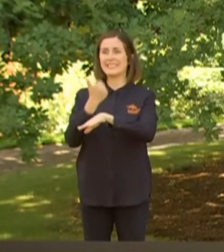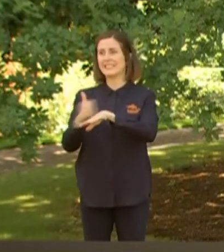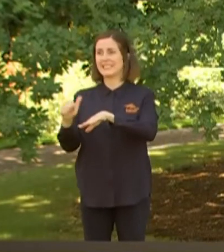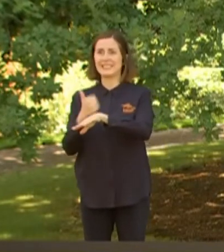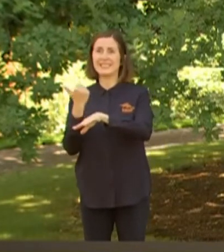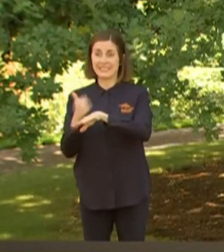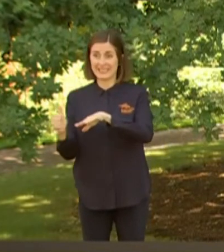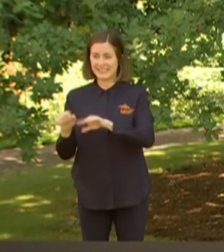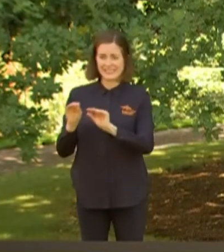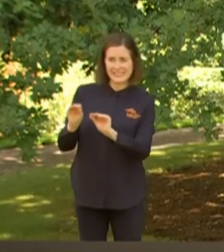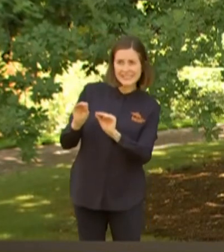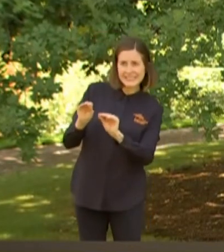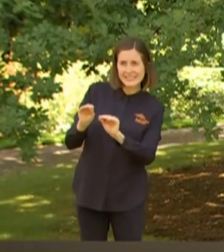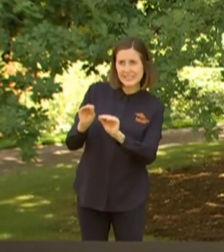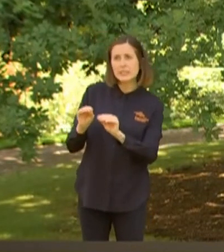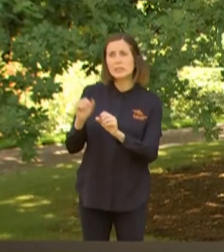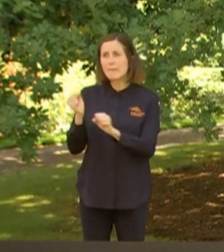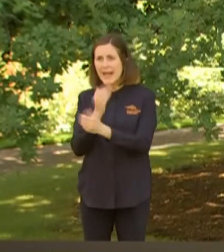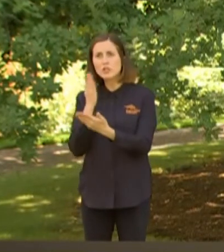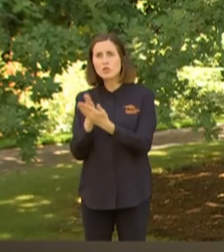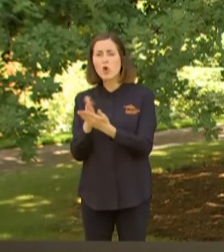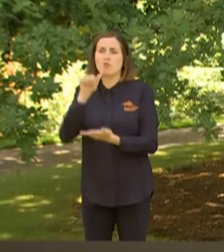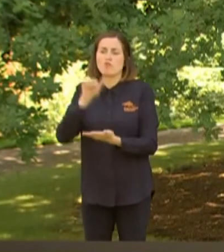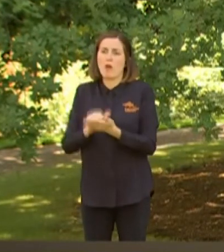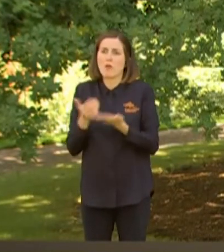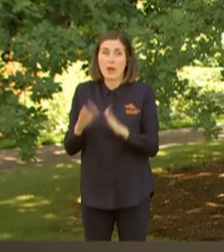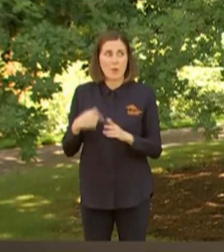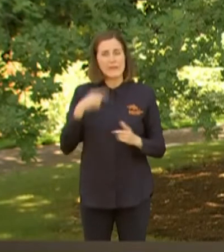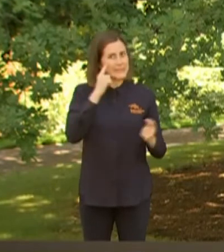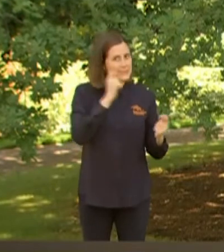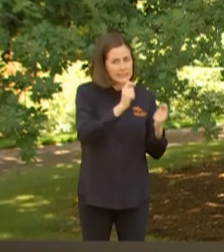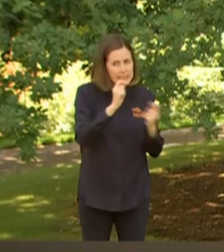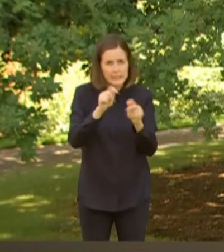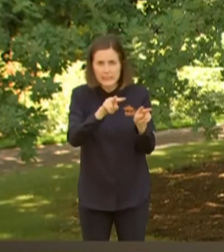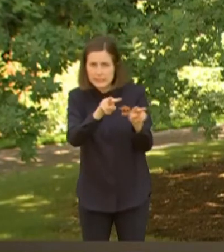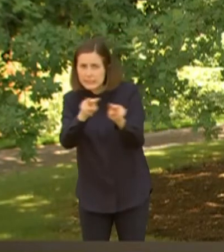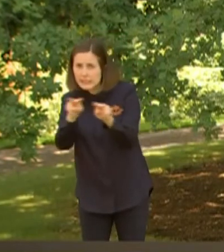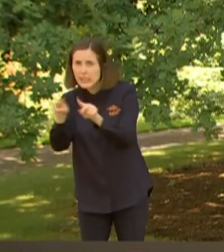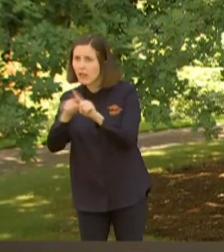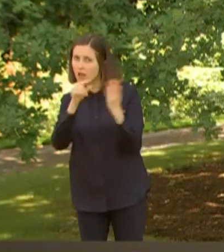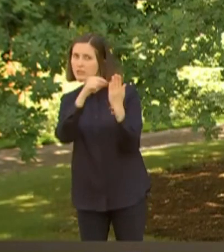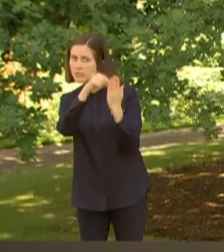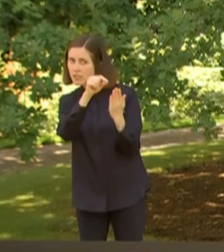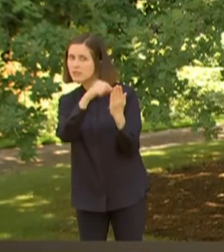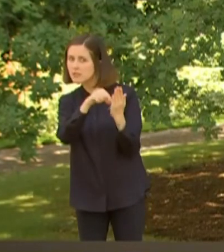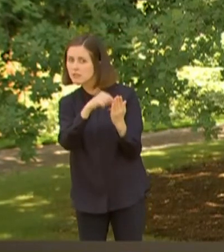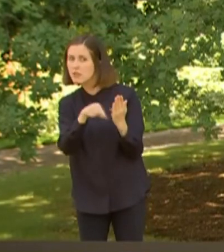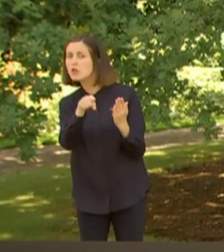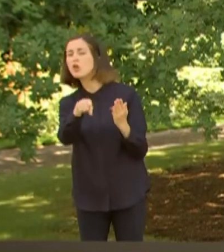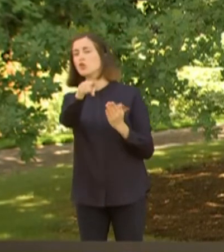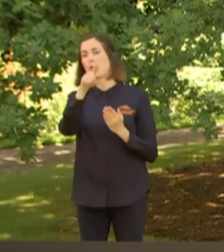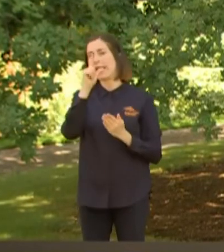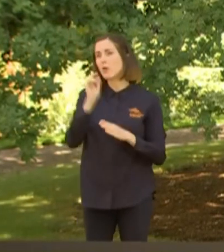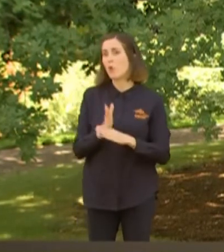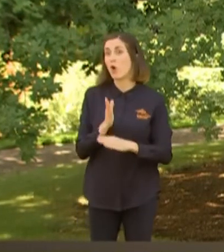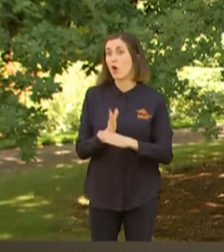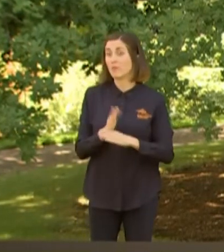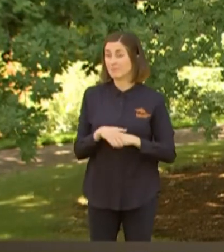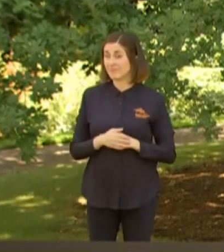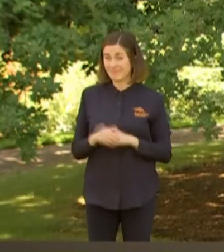returned travellers, and we test those, and we test our procedures, and we test the processes that we've put in place. And I'm really pleased to say that those simulations have